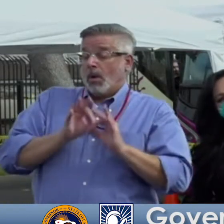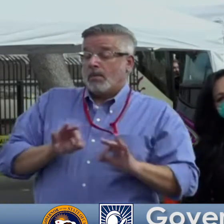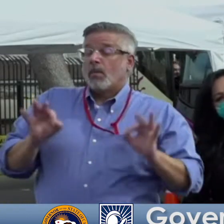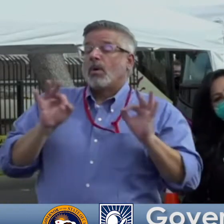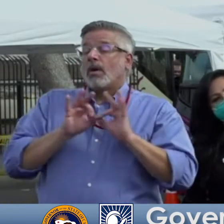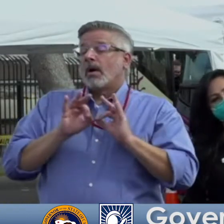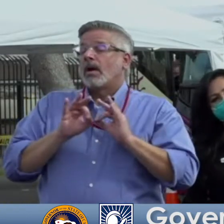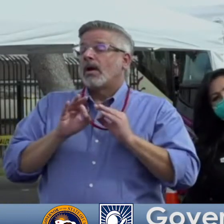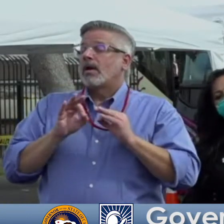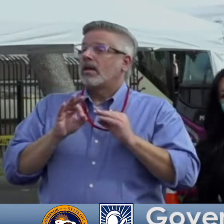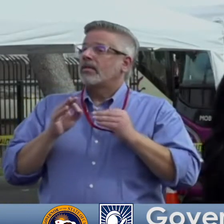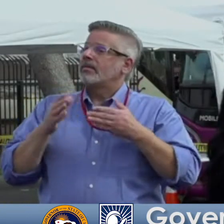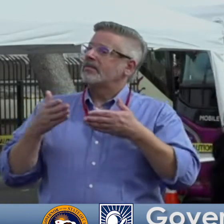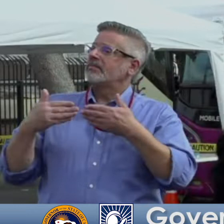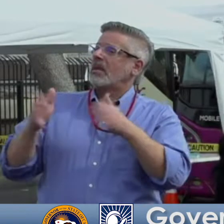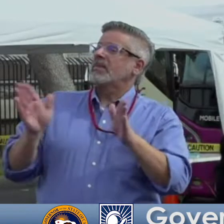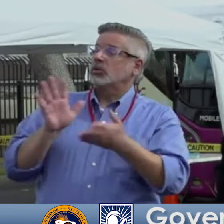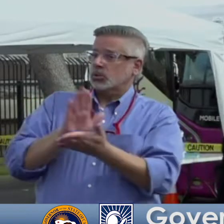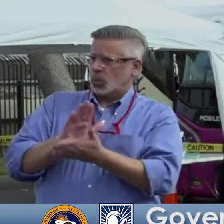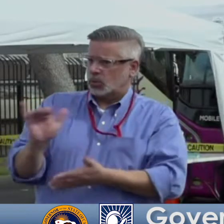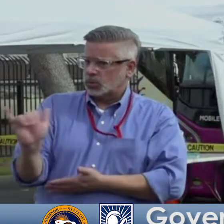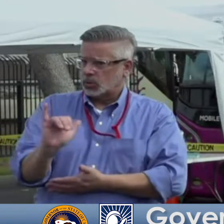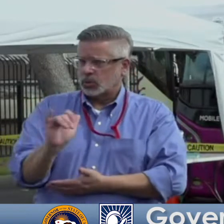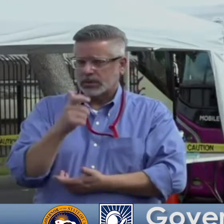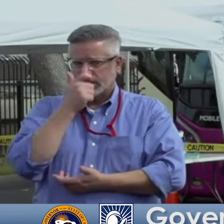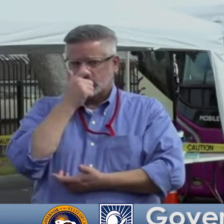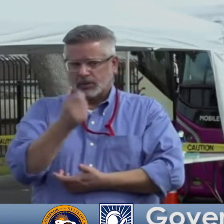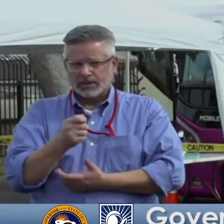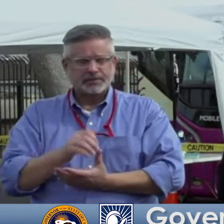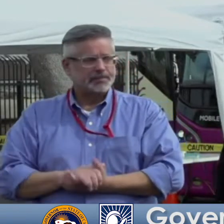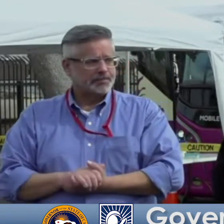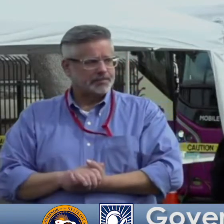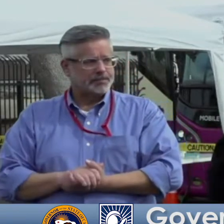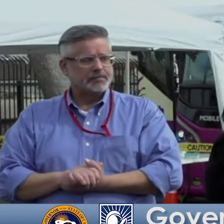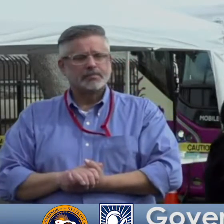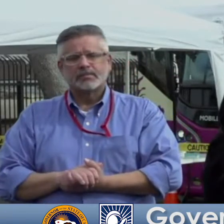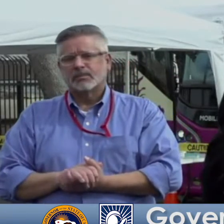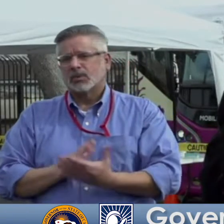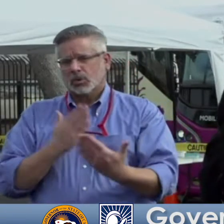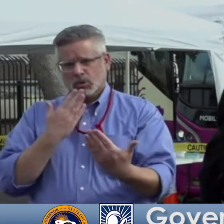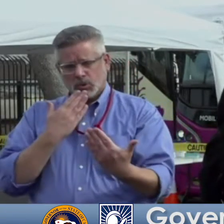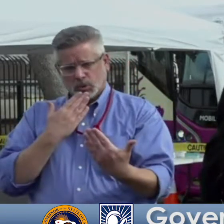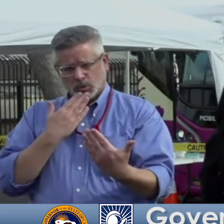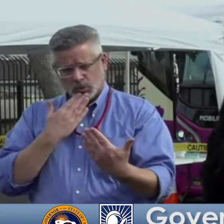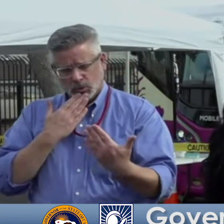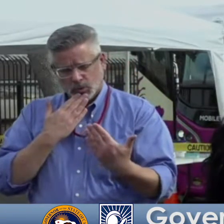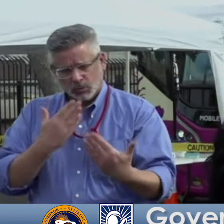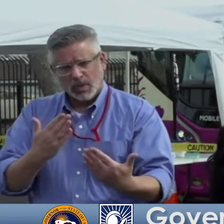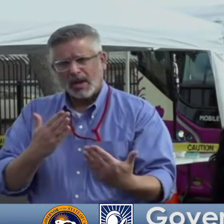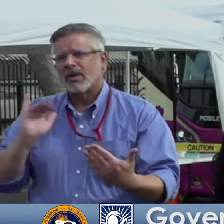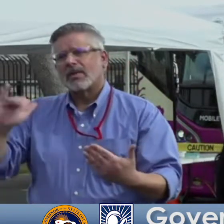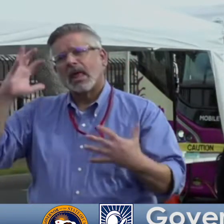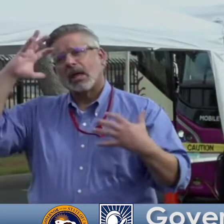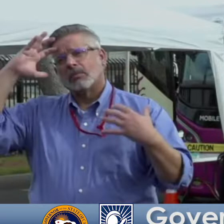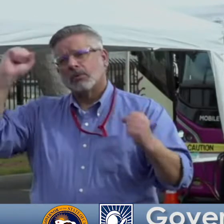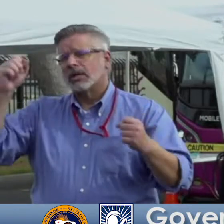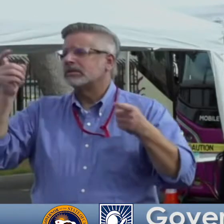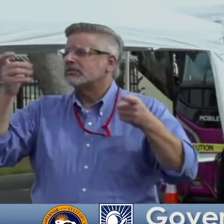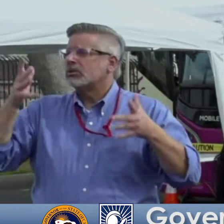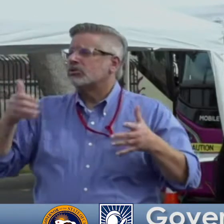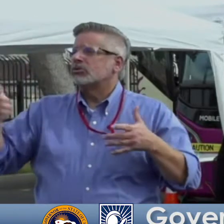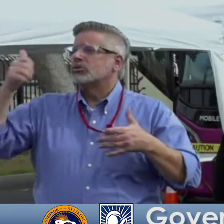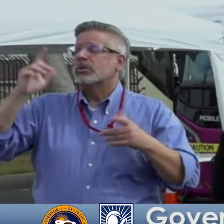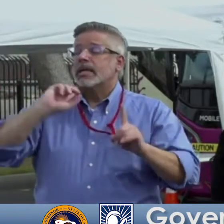than our public schools. It's interesting, and we're grateful that the President of the United States, the administration